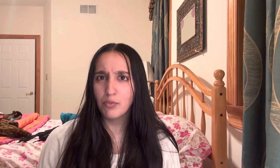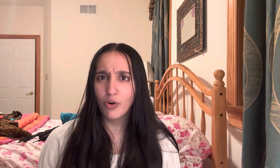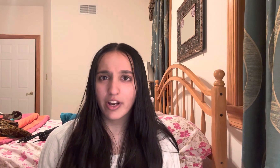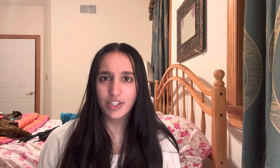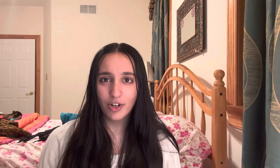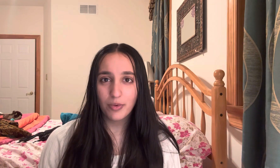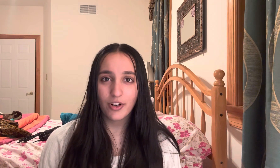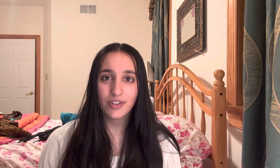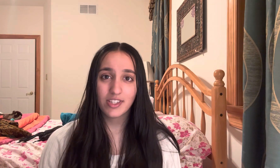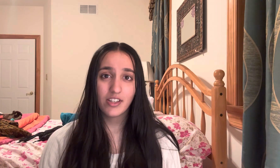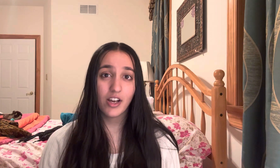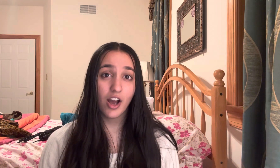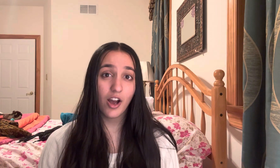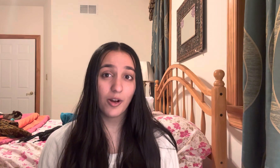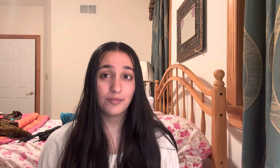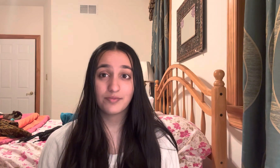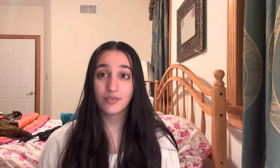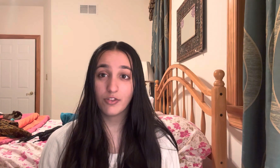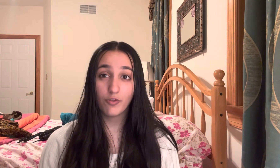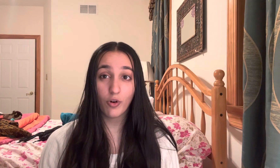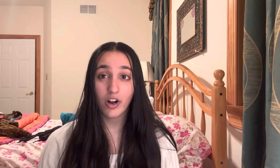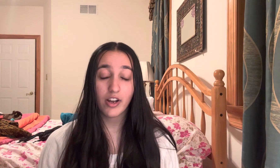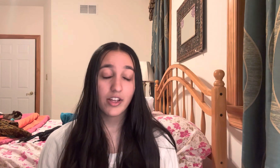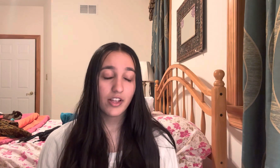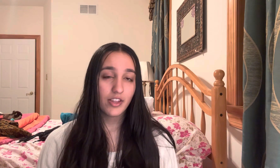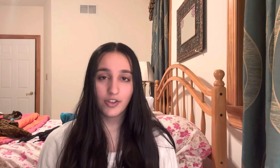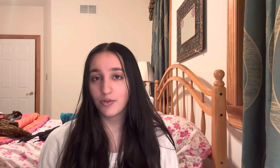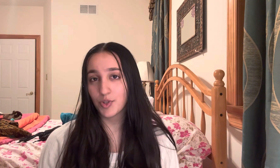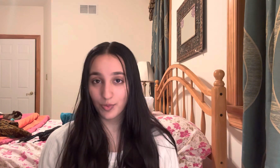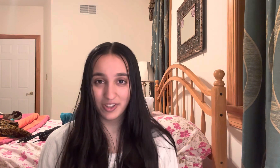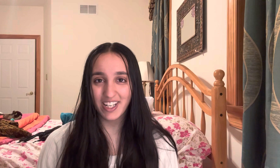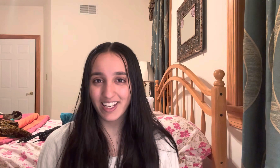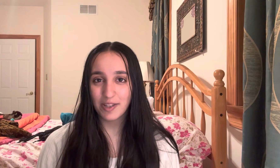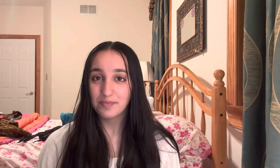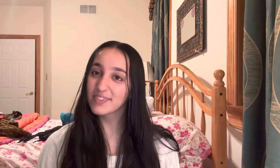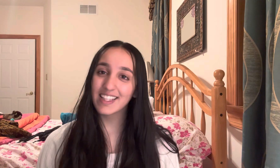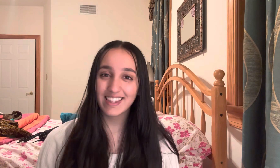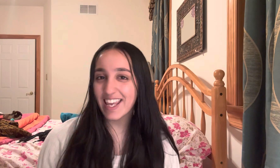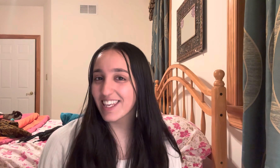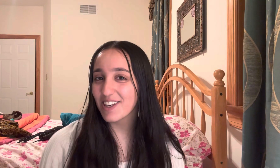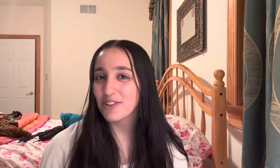interpreters for those who really need it. Thank you.